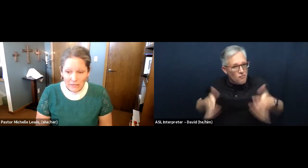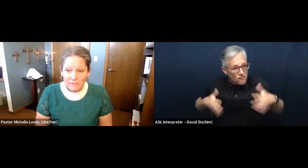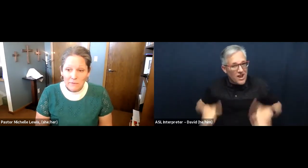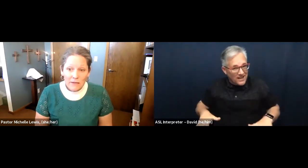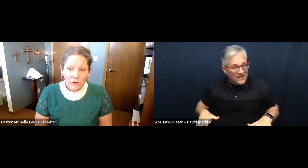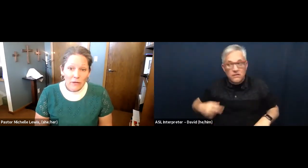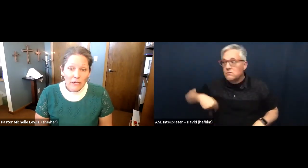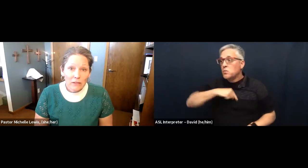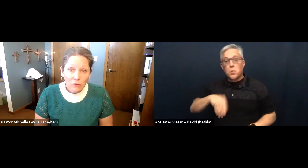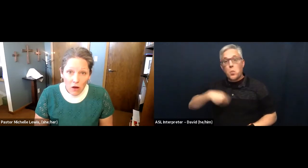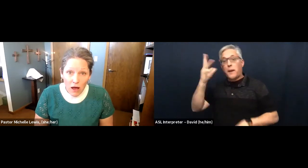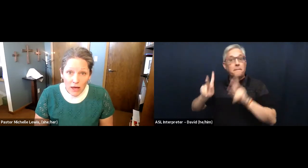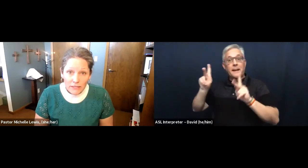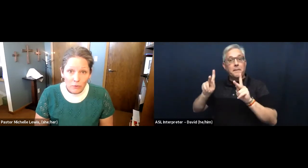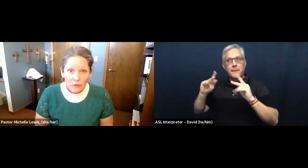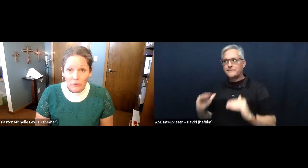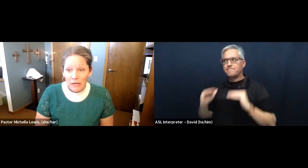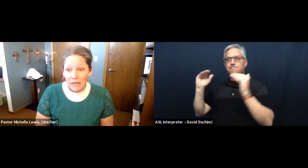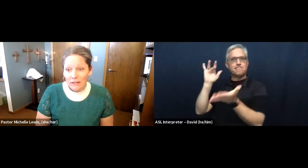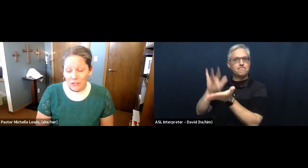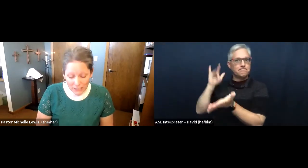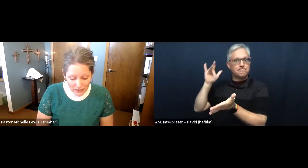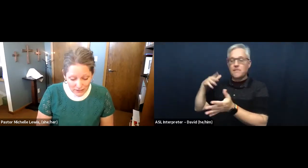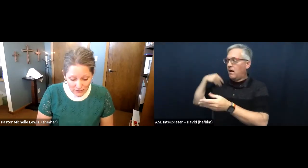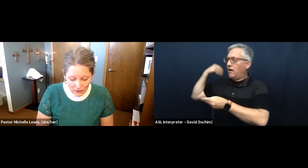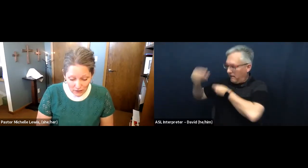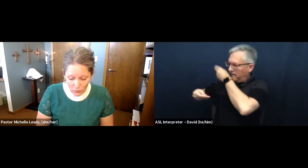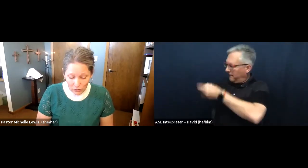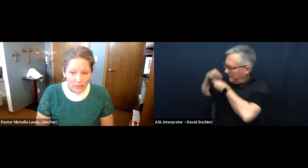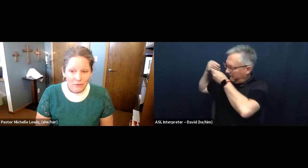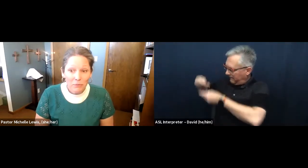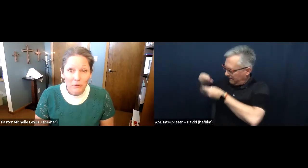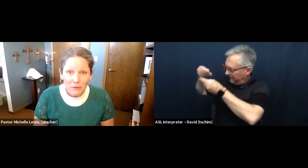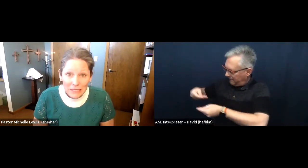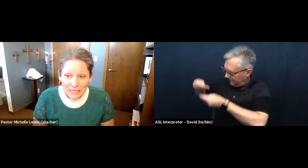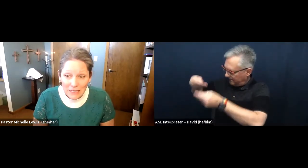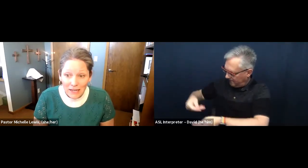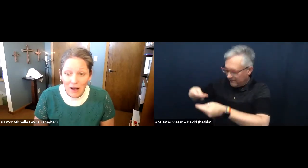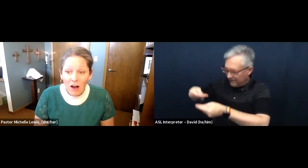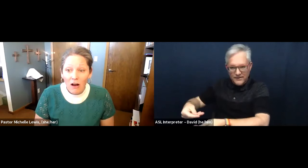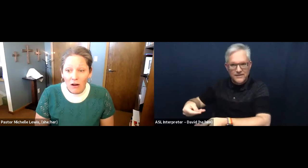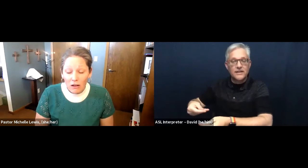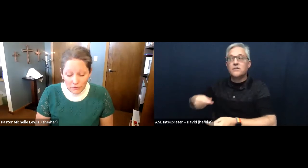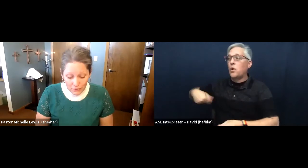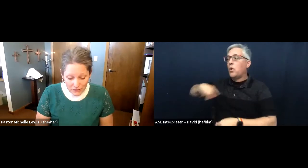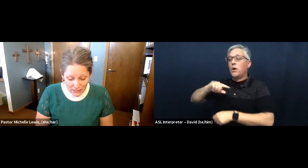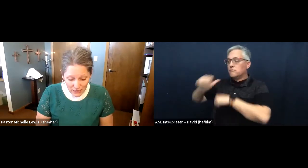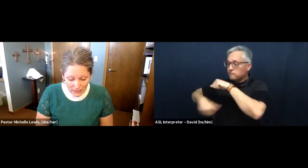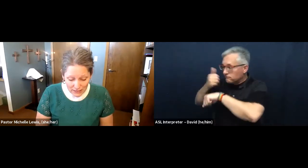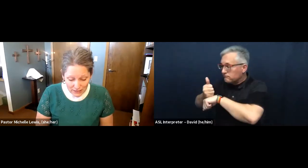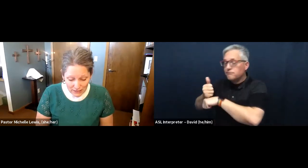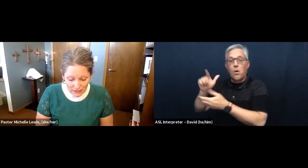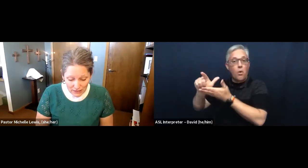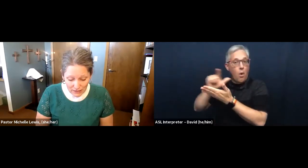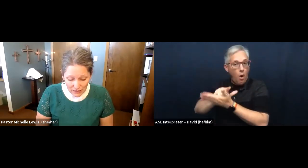And we created laws, we created a justice system, we created policing. All of those